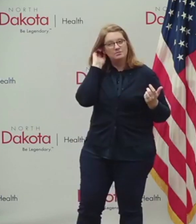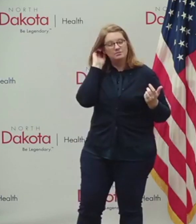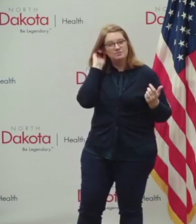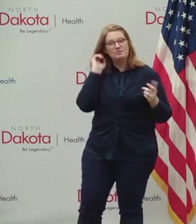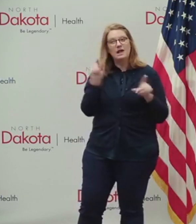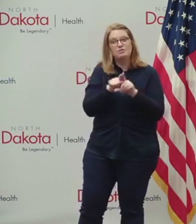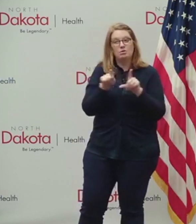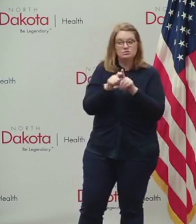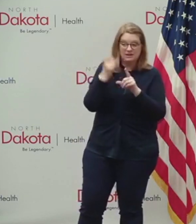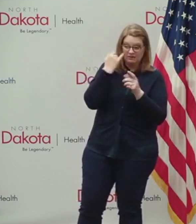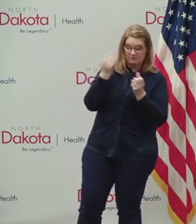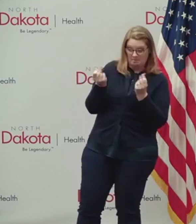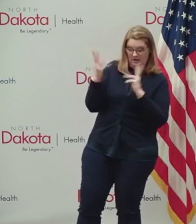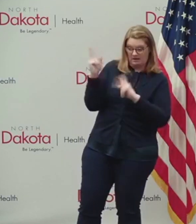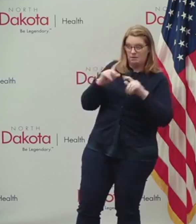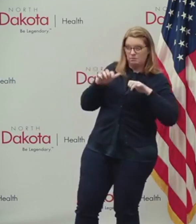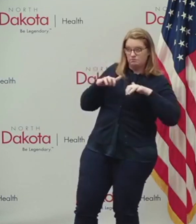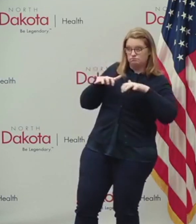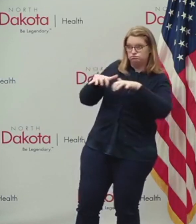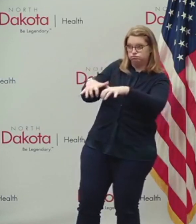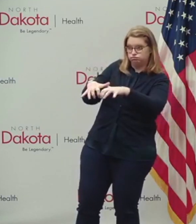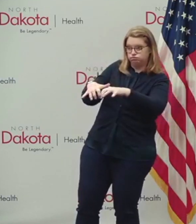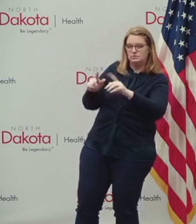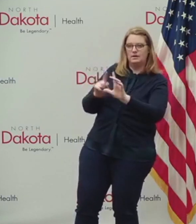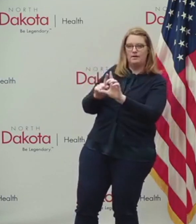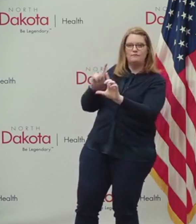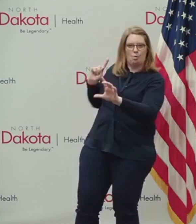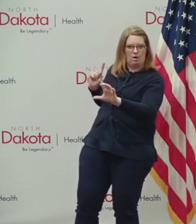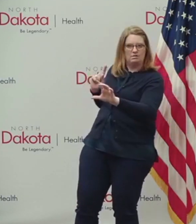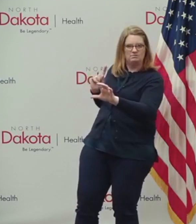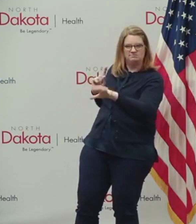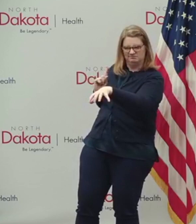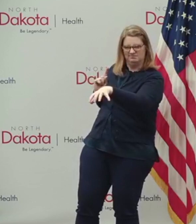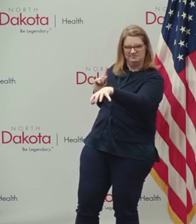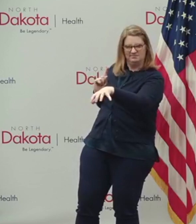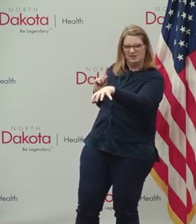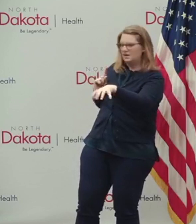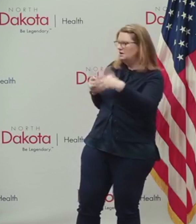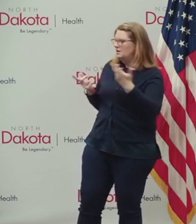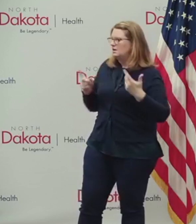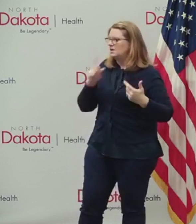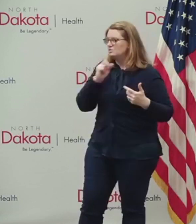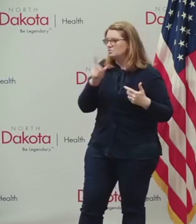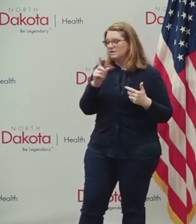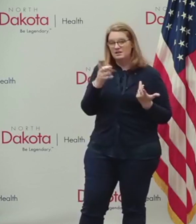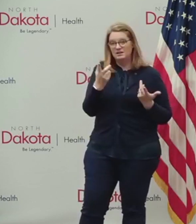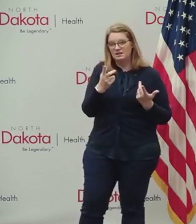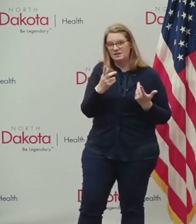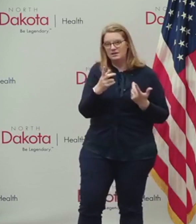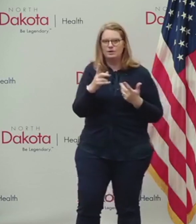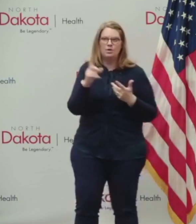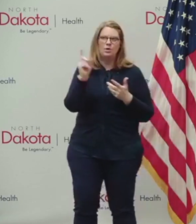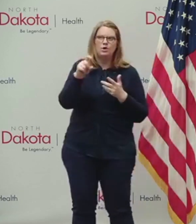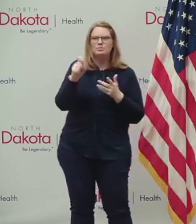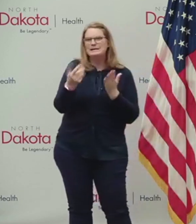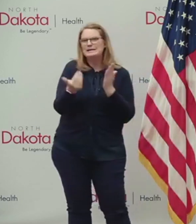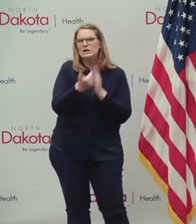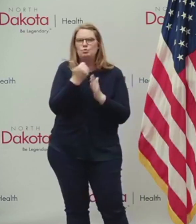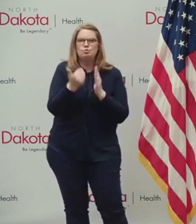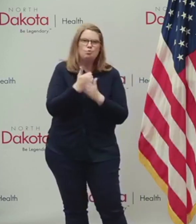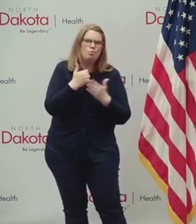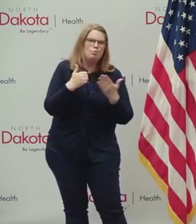from crowds or avoid crowds. So it's not a question of do we need a new approach, or do we need